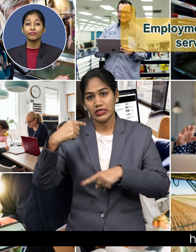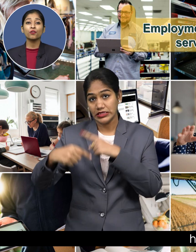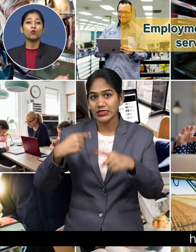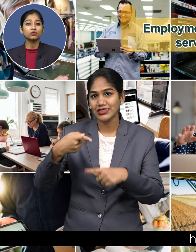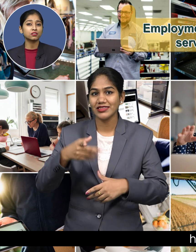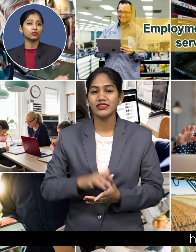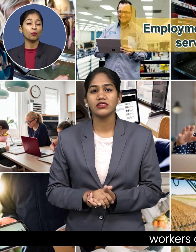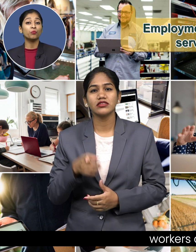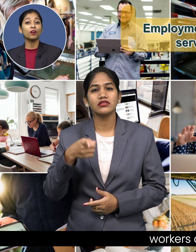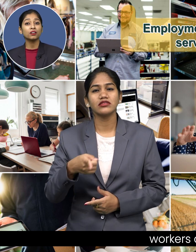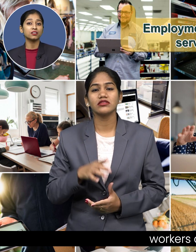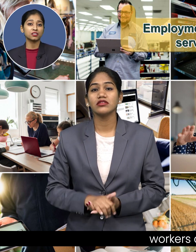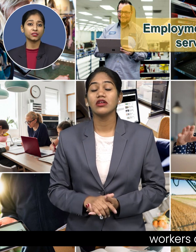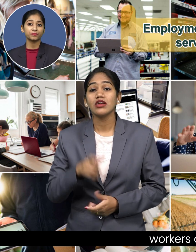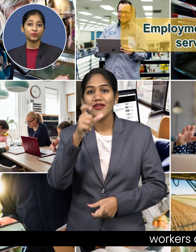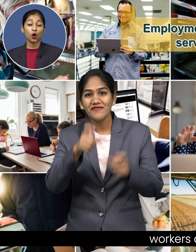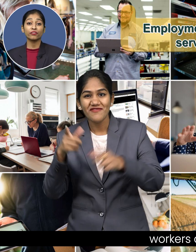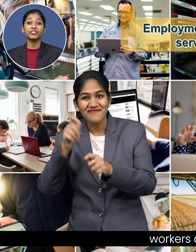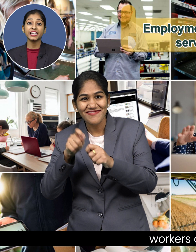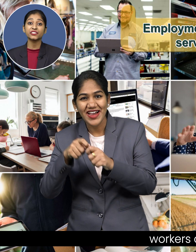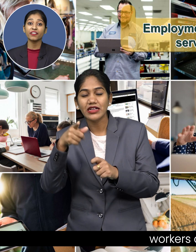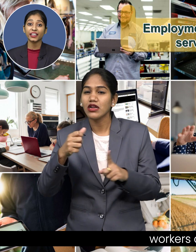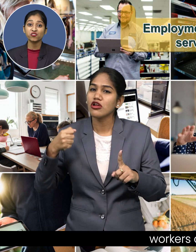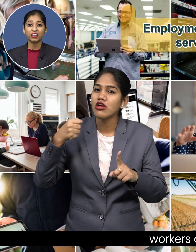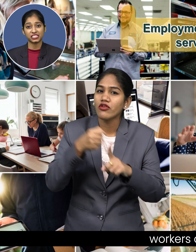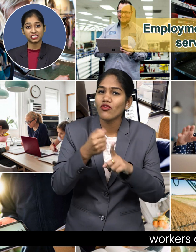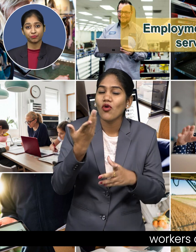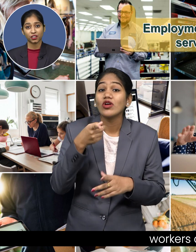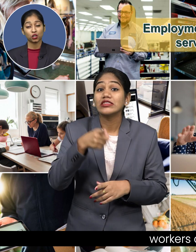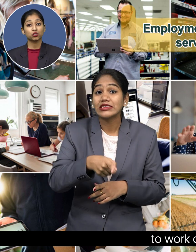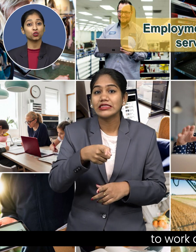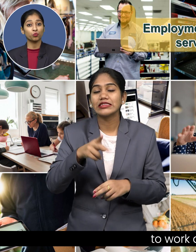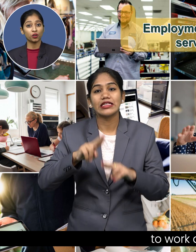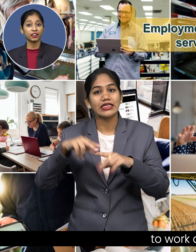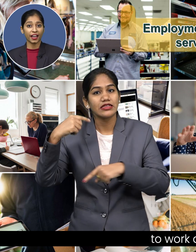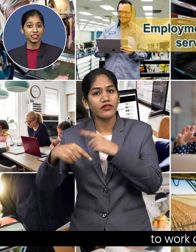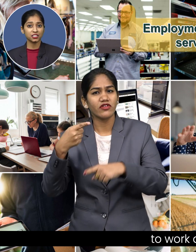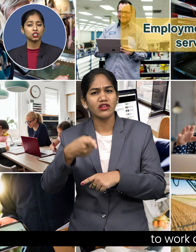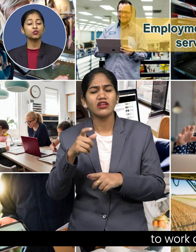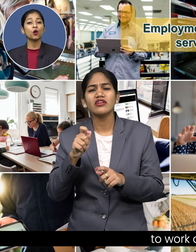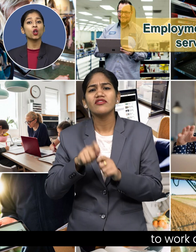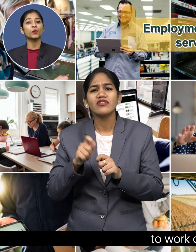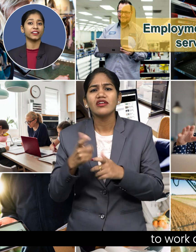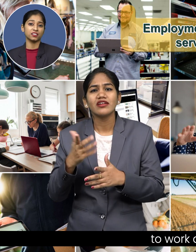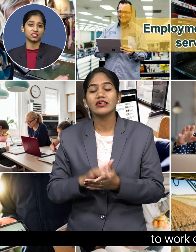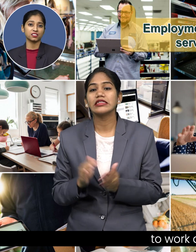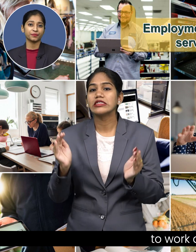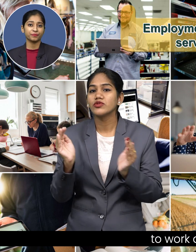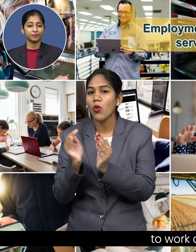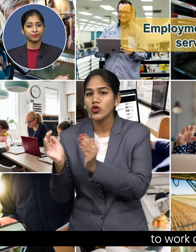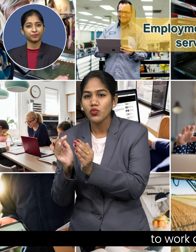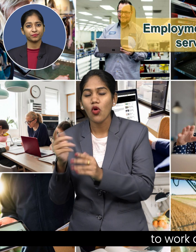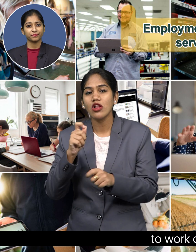has forced workers of these factories to work as small